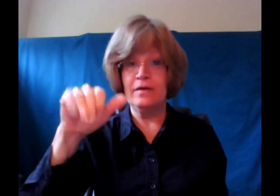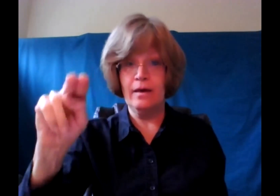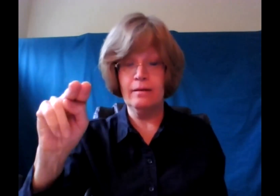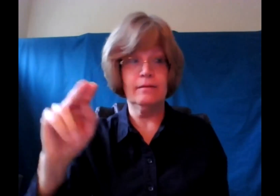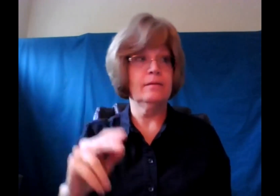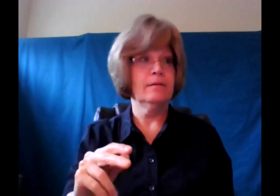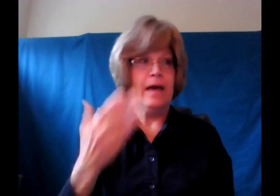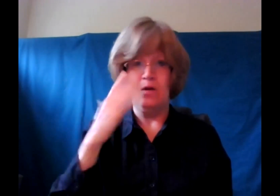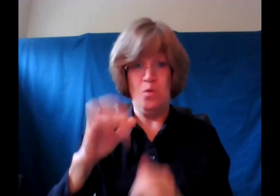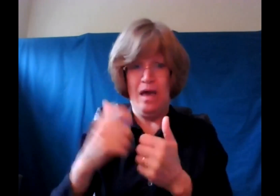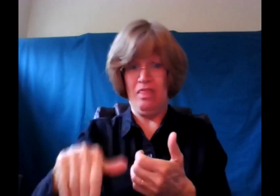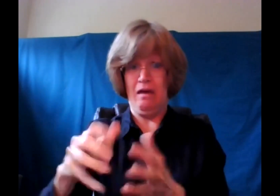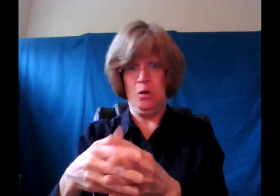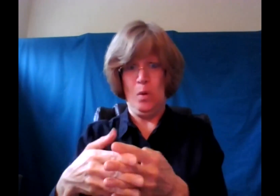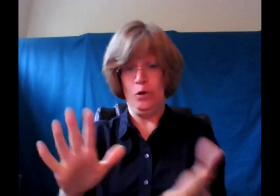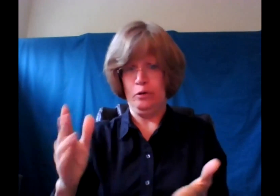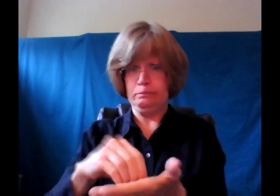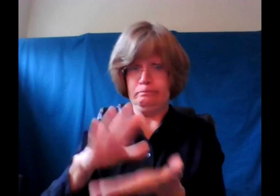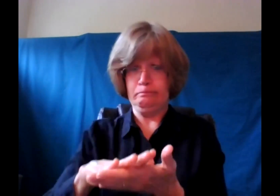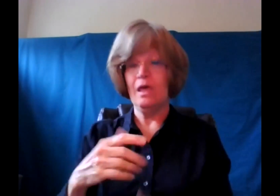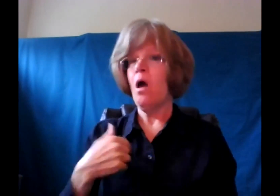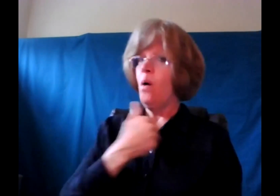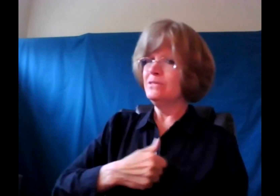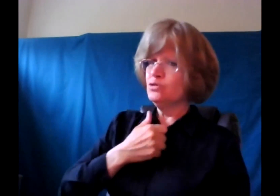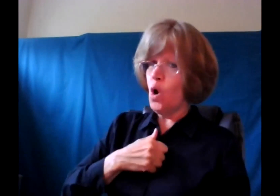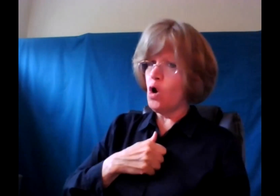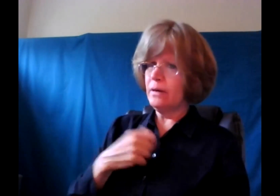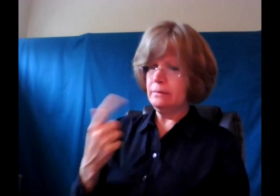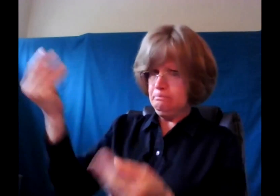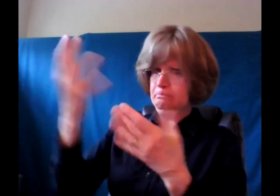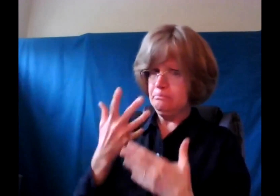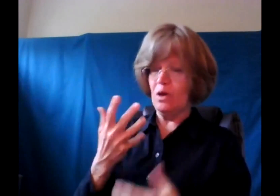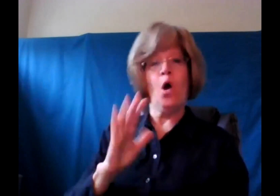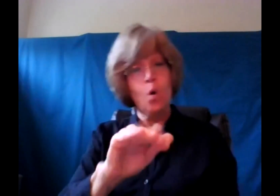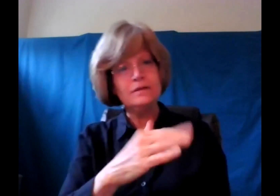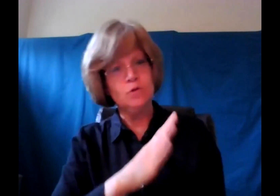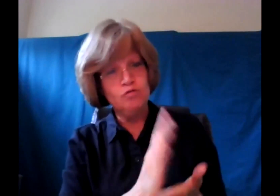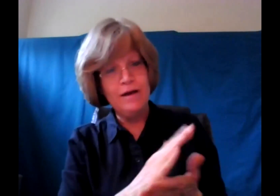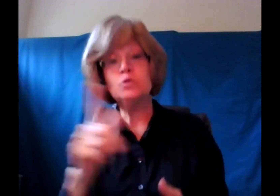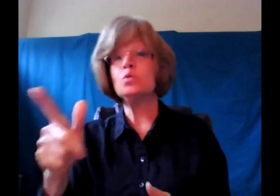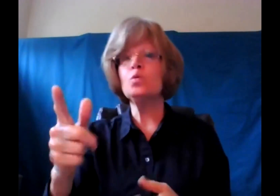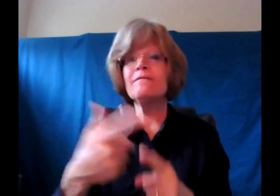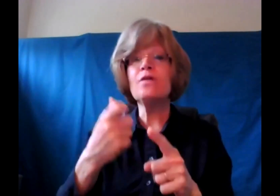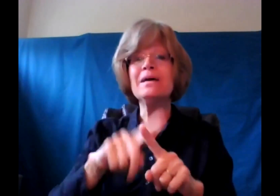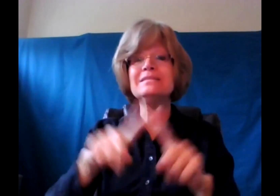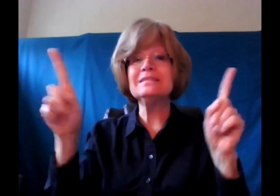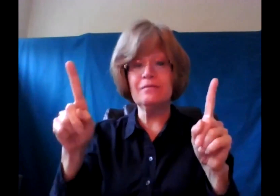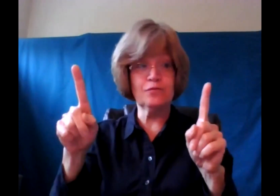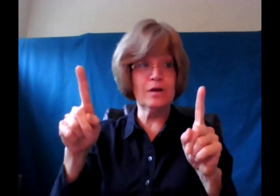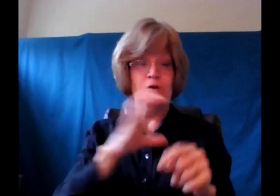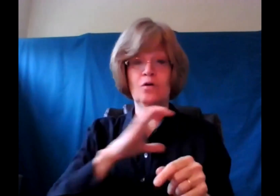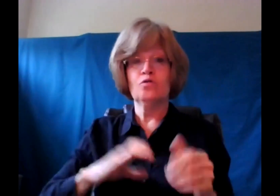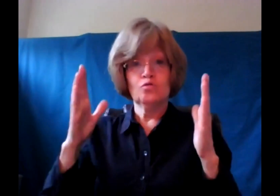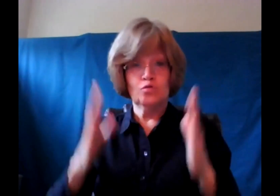I am Moravian. Our apologies on that one. That got passed on to me. So you're coming from another part of the